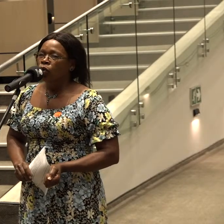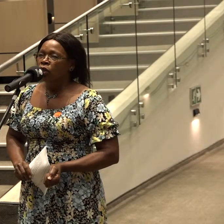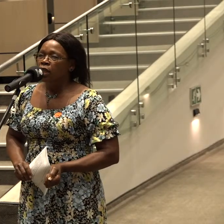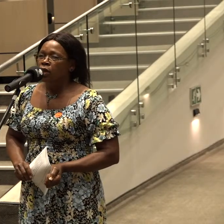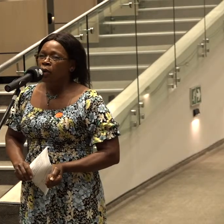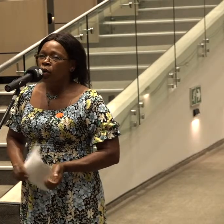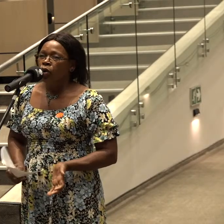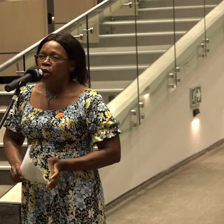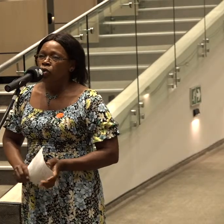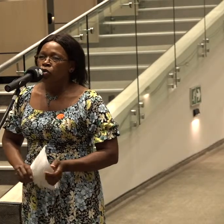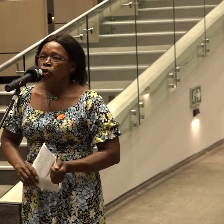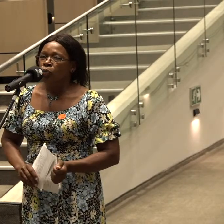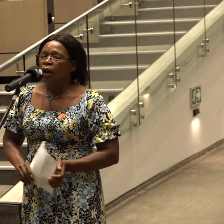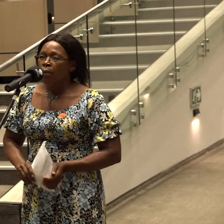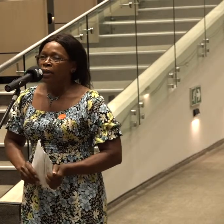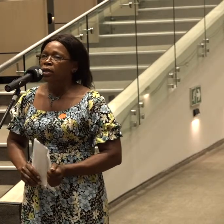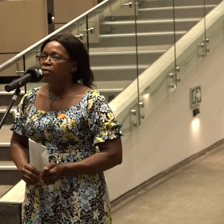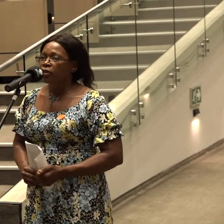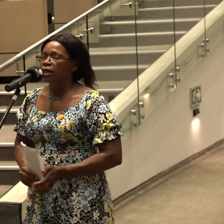17.